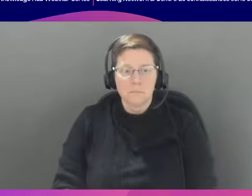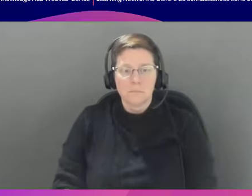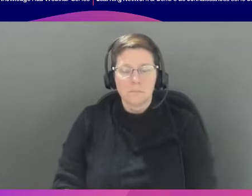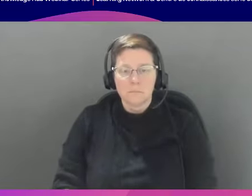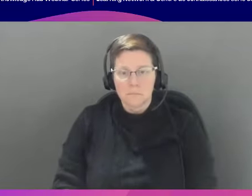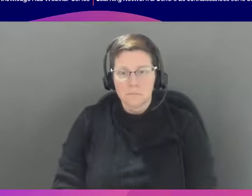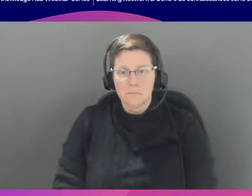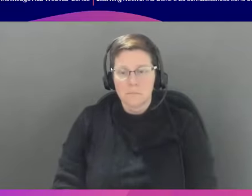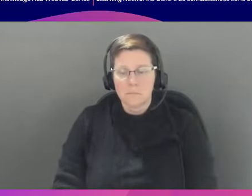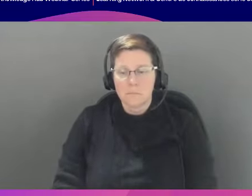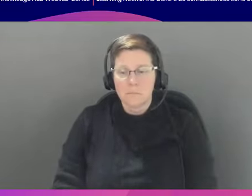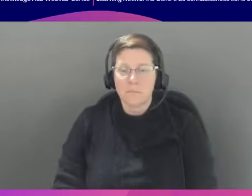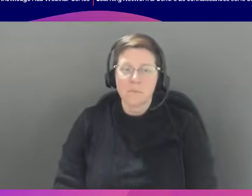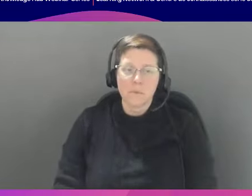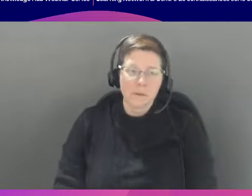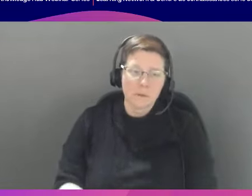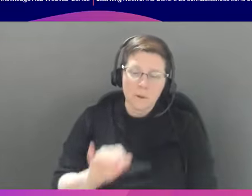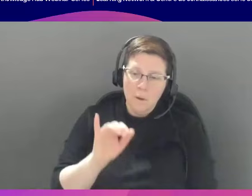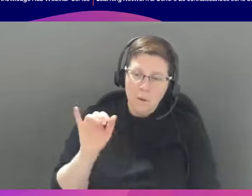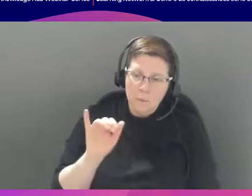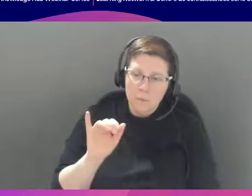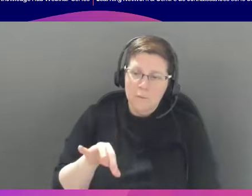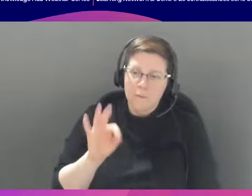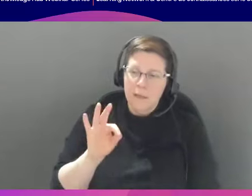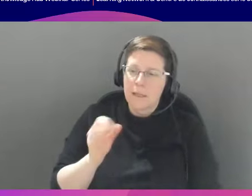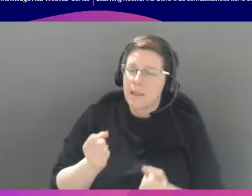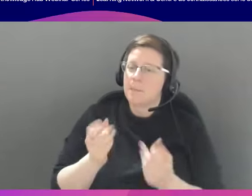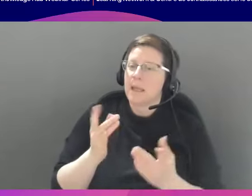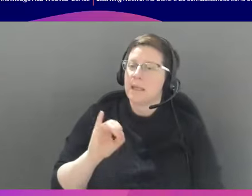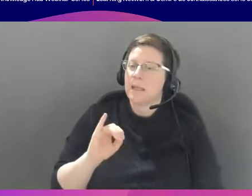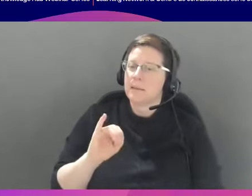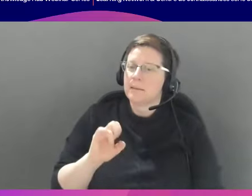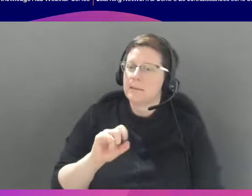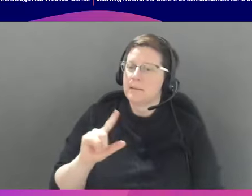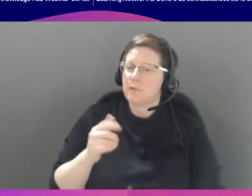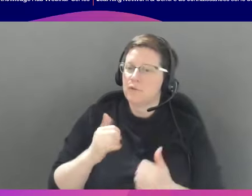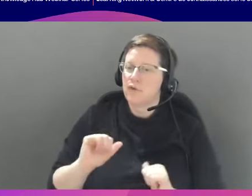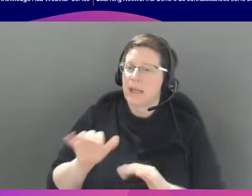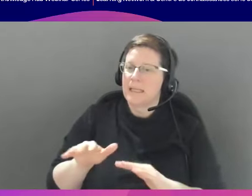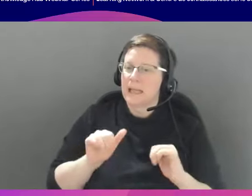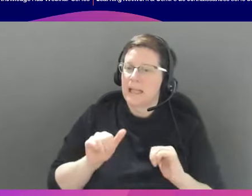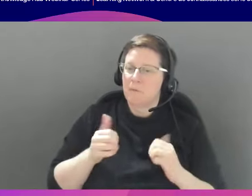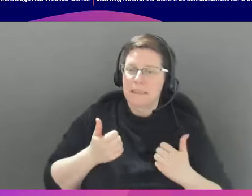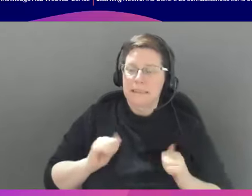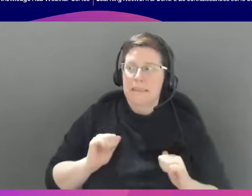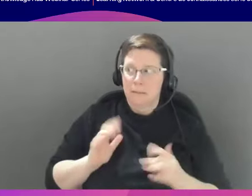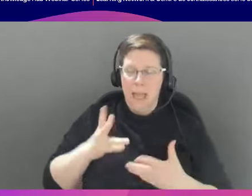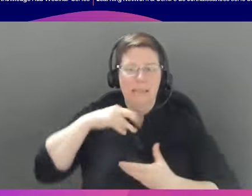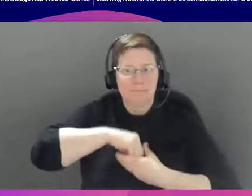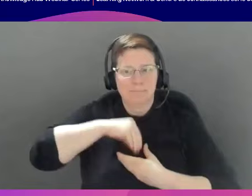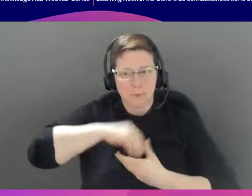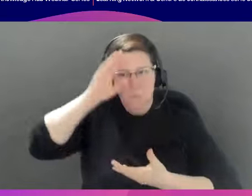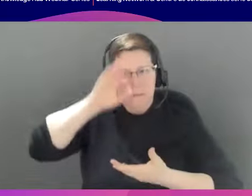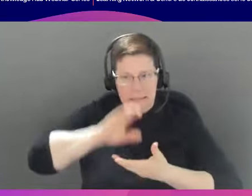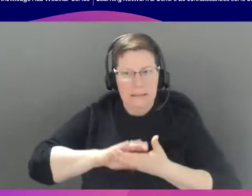We also found, though, that many incels trying to leave were still navigating their own sexism. So in